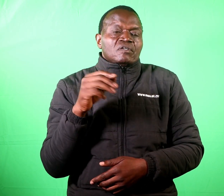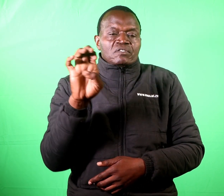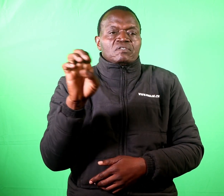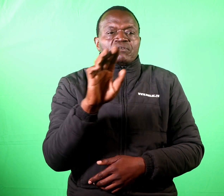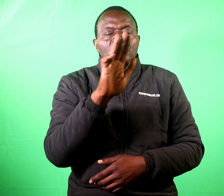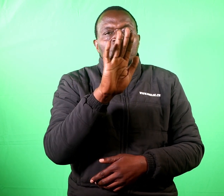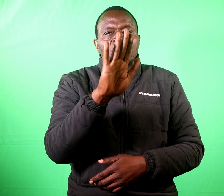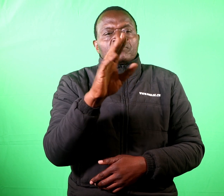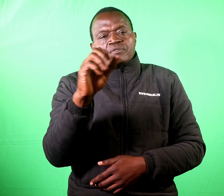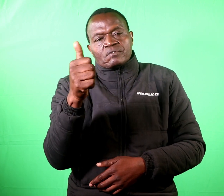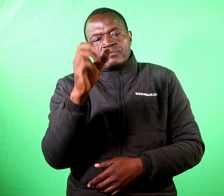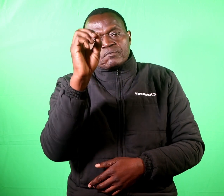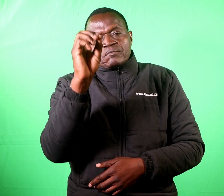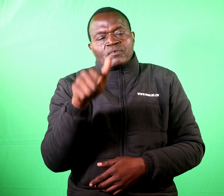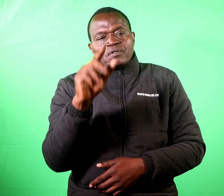56.9%, Marsh West